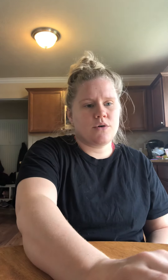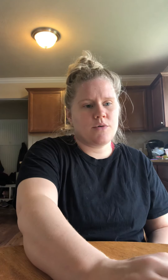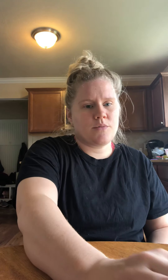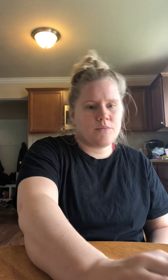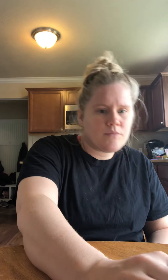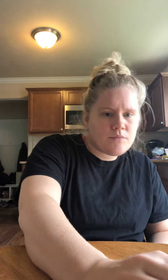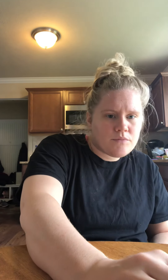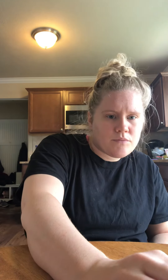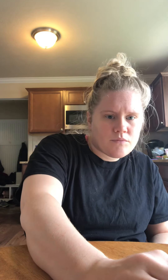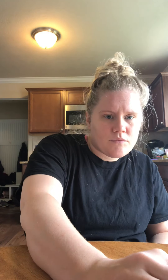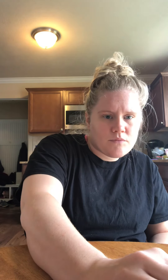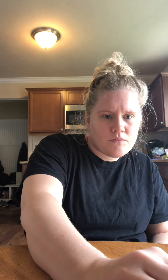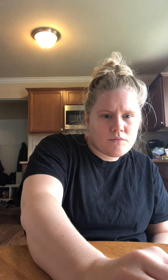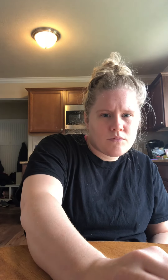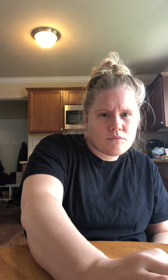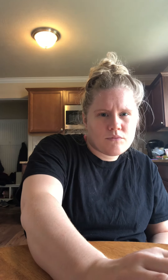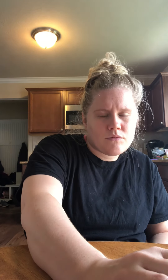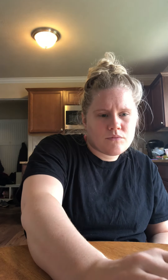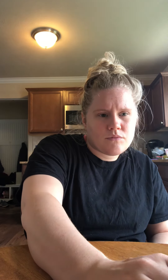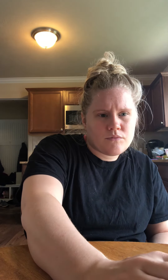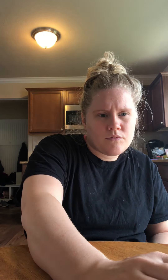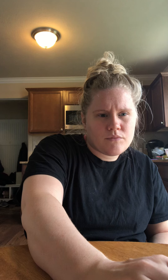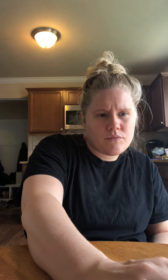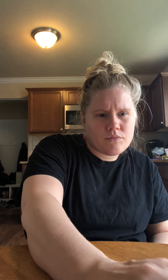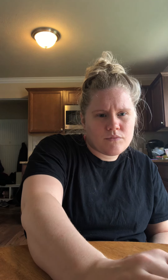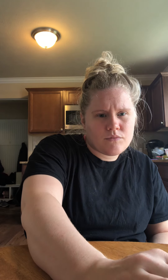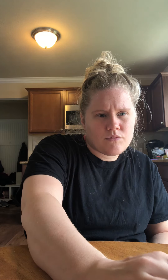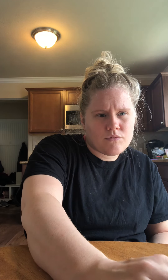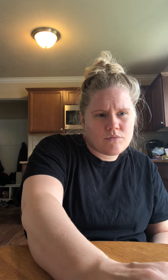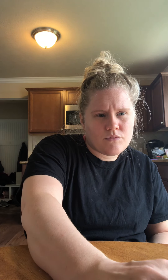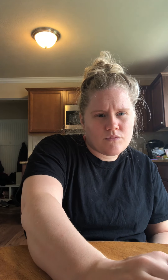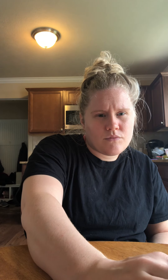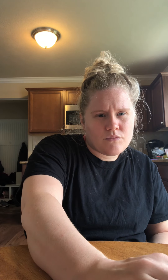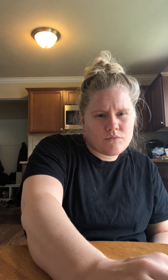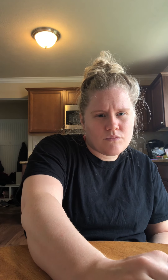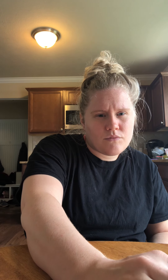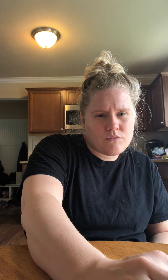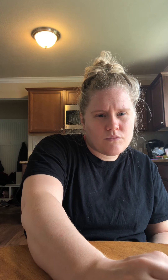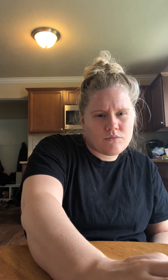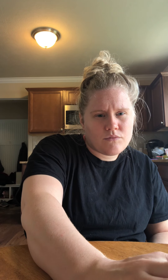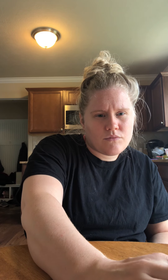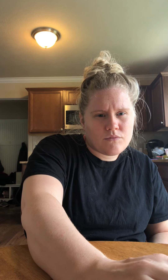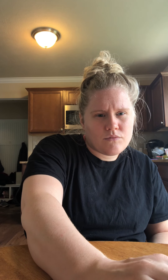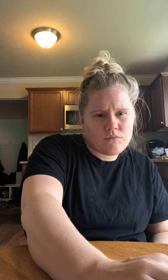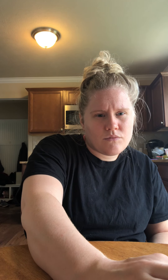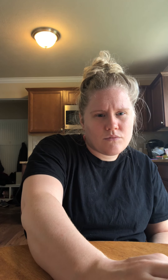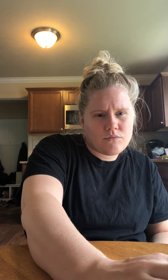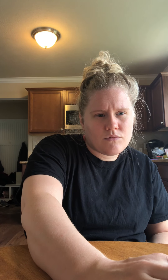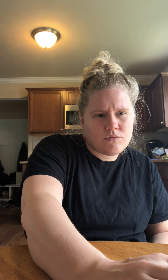the plural. So that gives us an S for the plural. It's just the same.